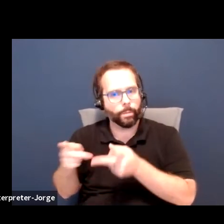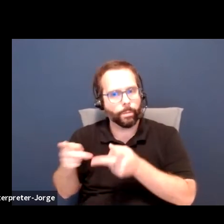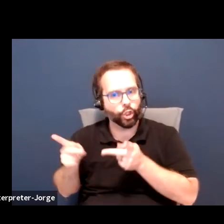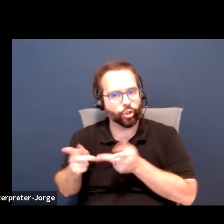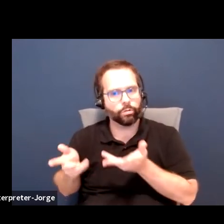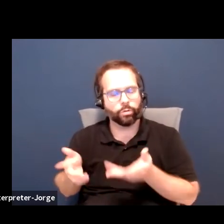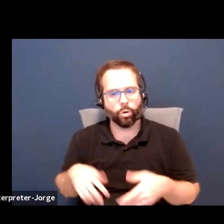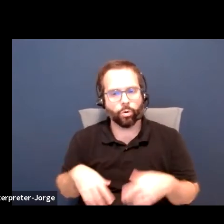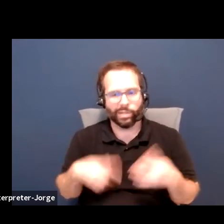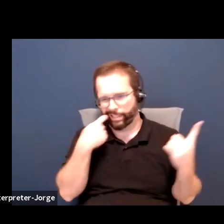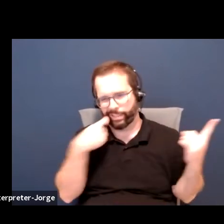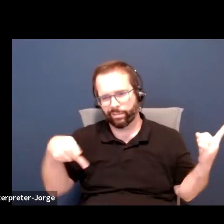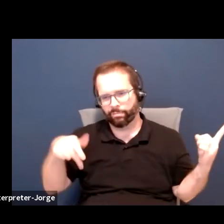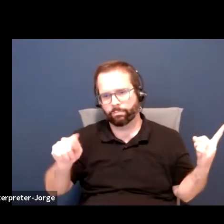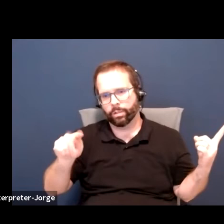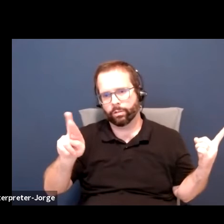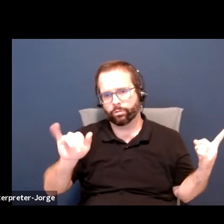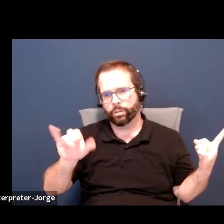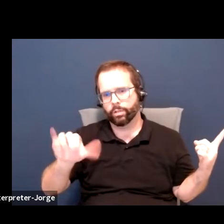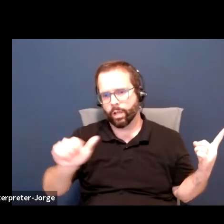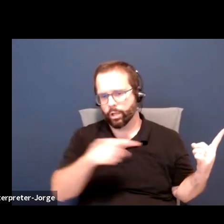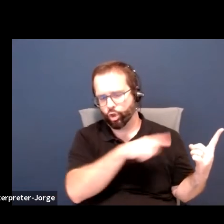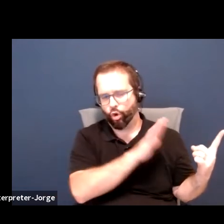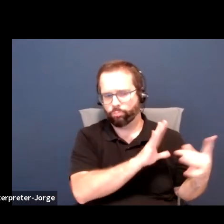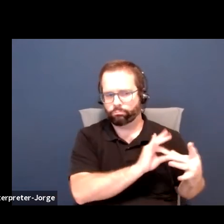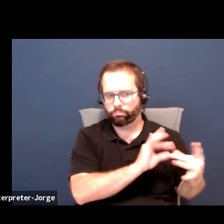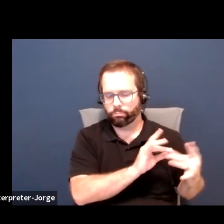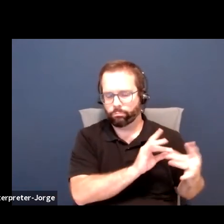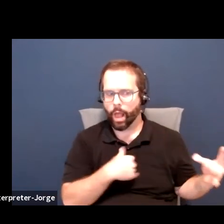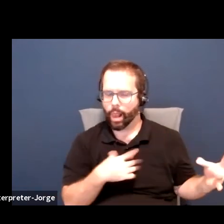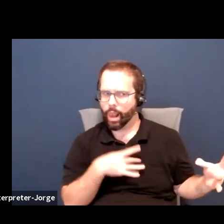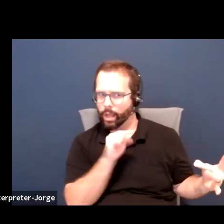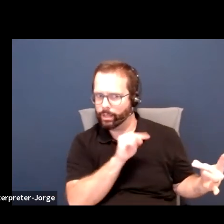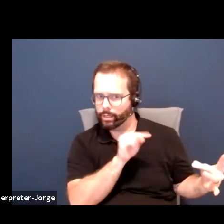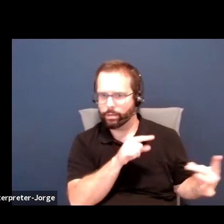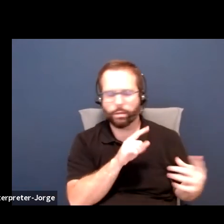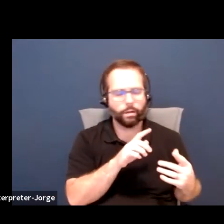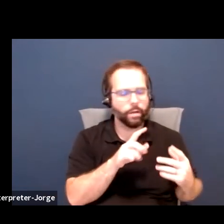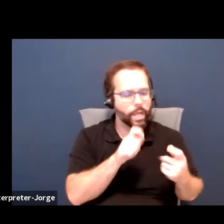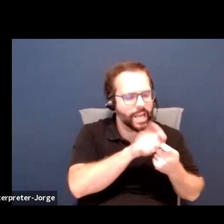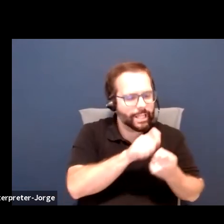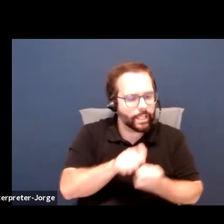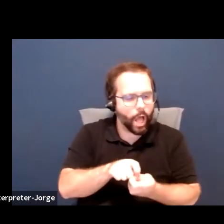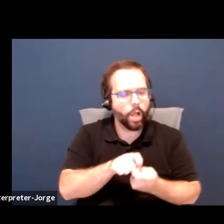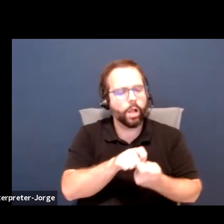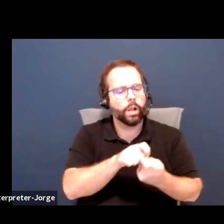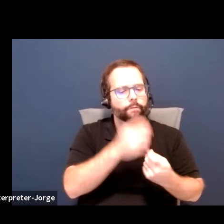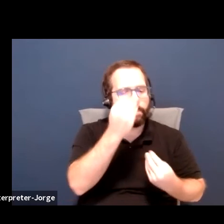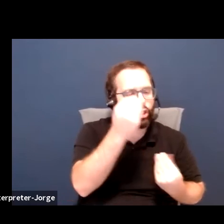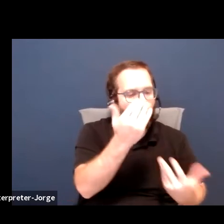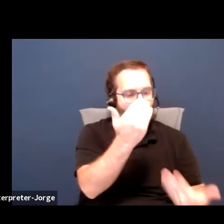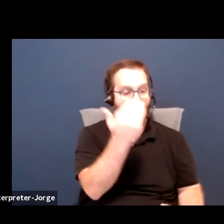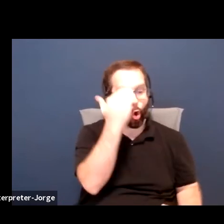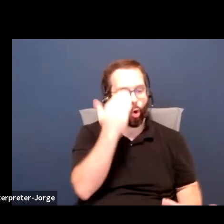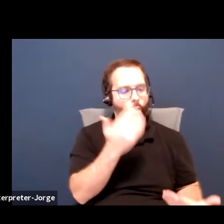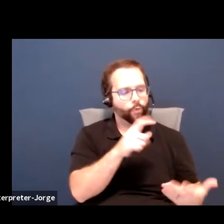like what Patricia was talking about in terms of just getting really detailed about how much programs are really going to cost. So you have both in terms